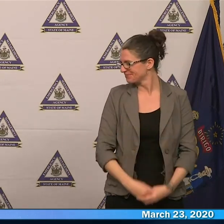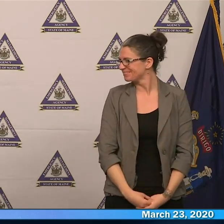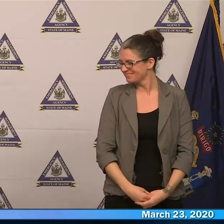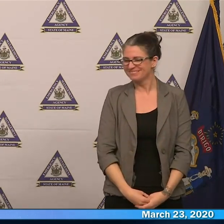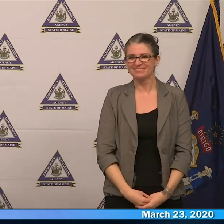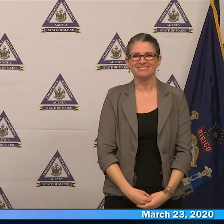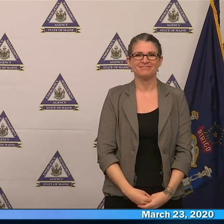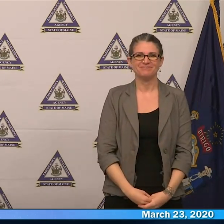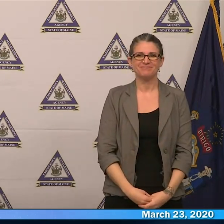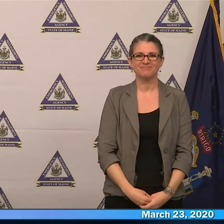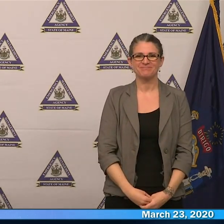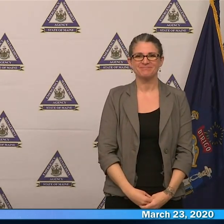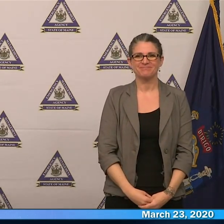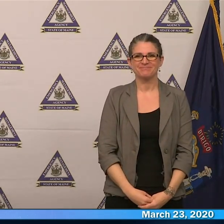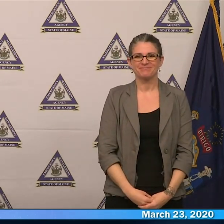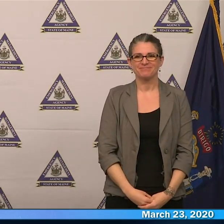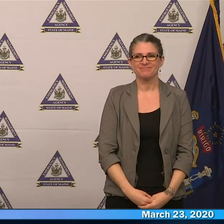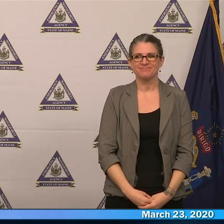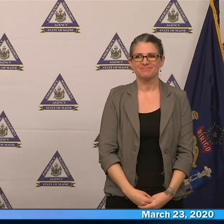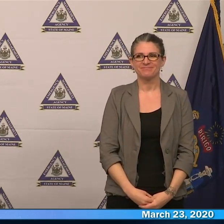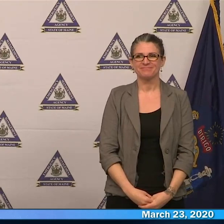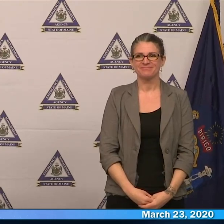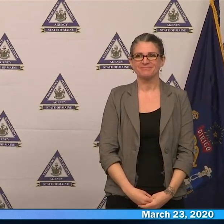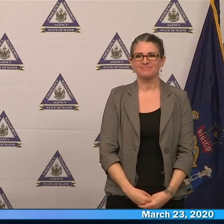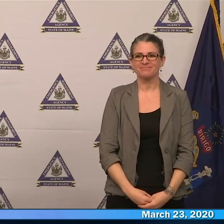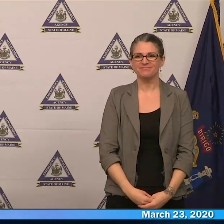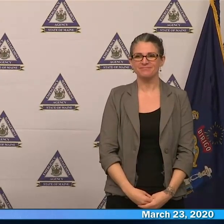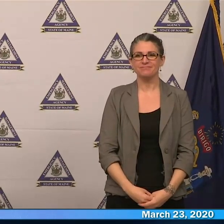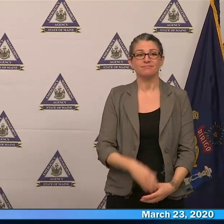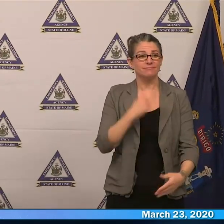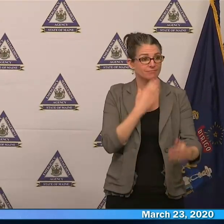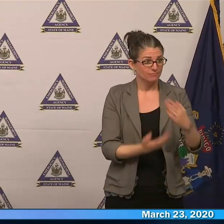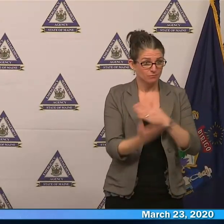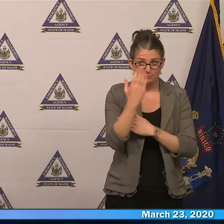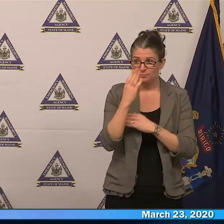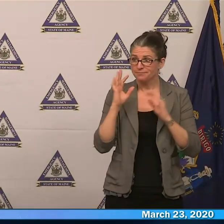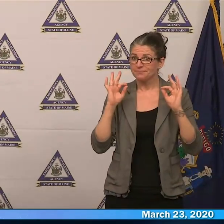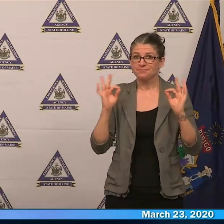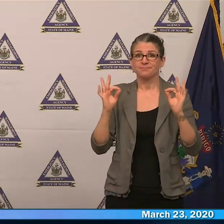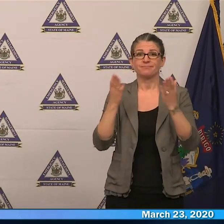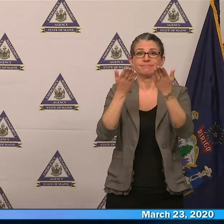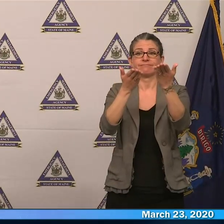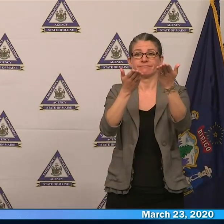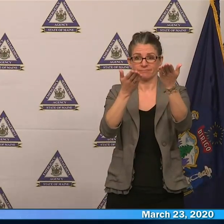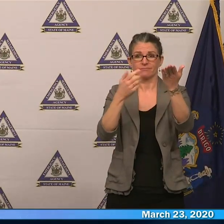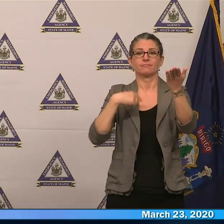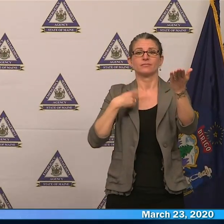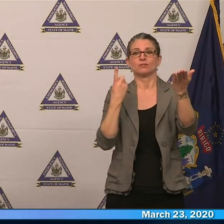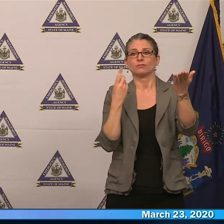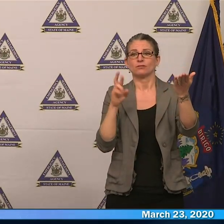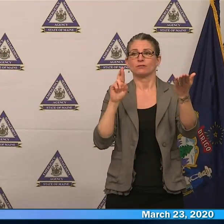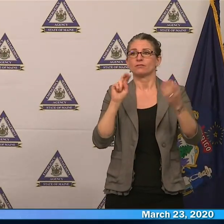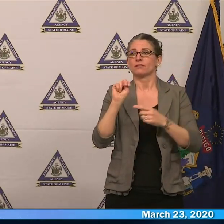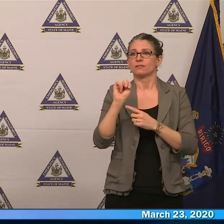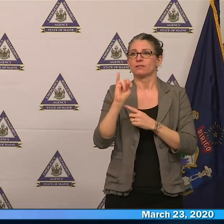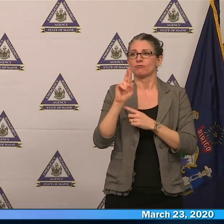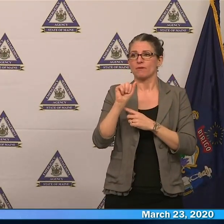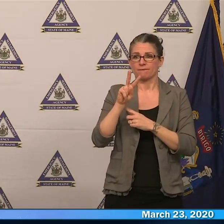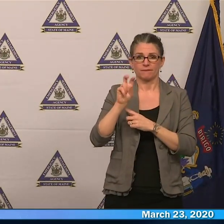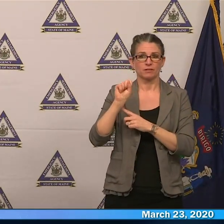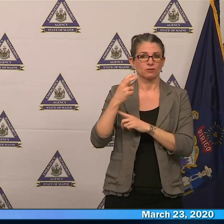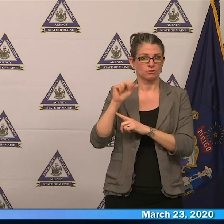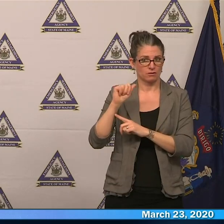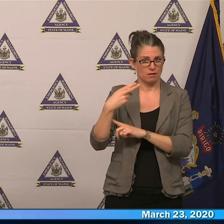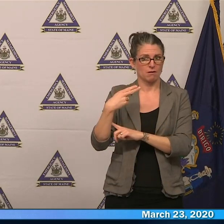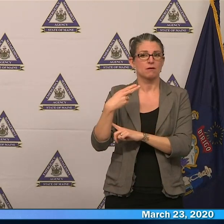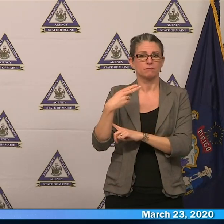Good, good. All right, well, good morning, everyone. My name is Nirav Shah, and I am the director of the State